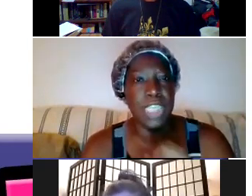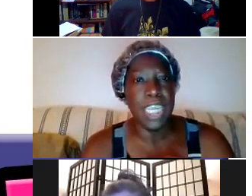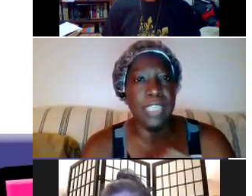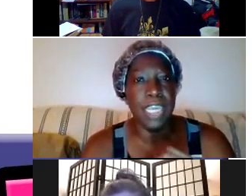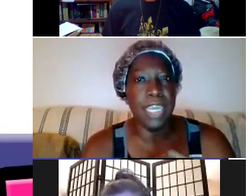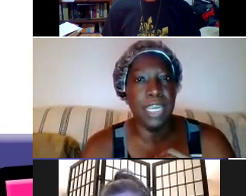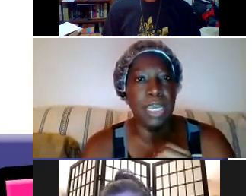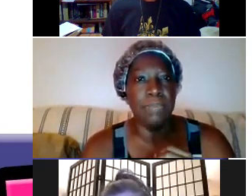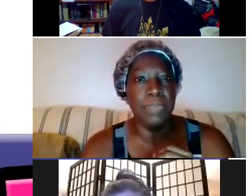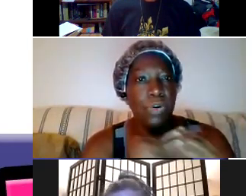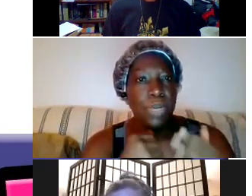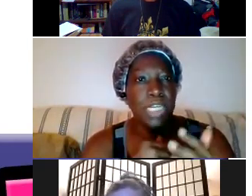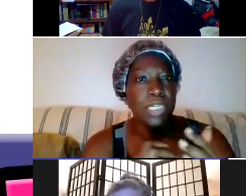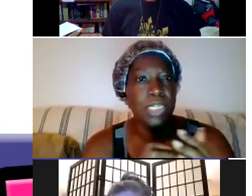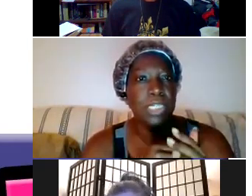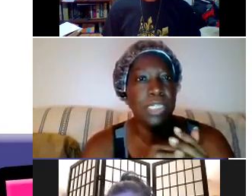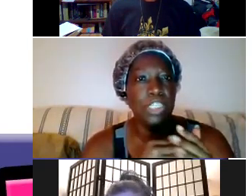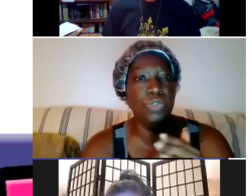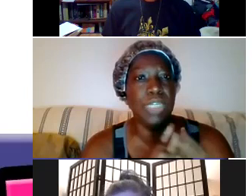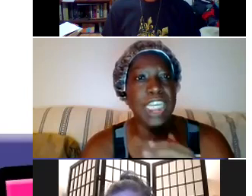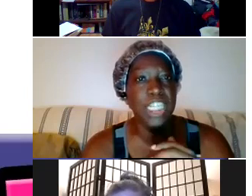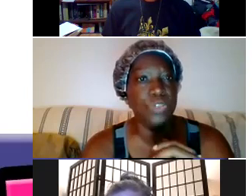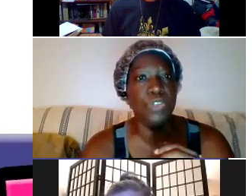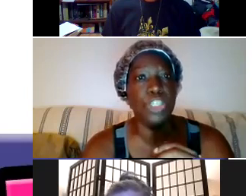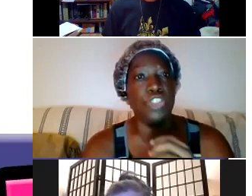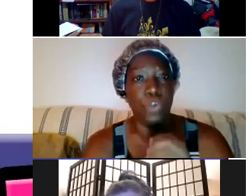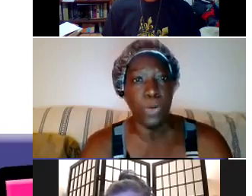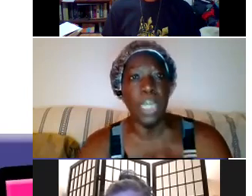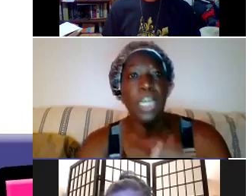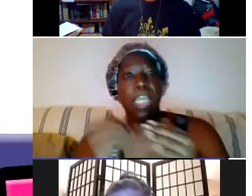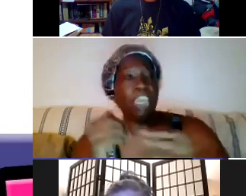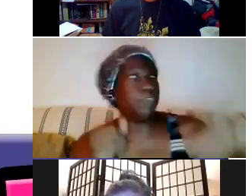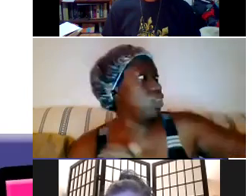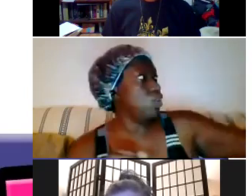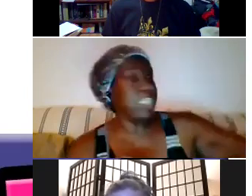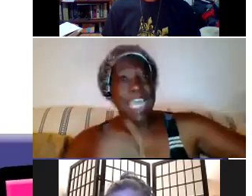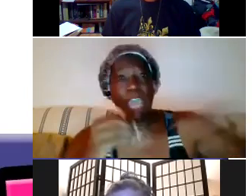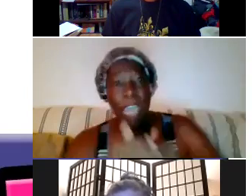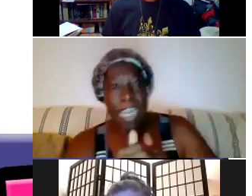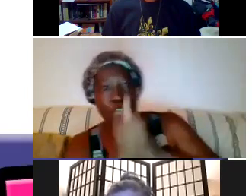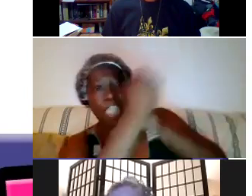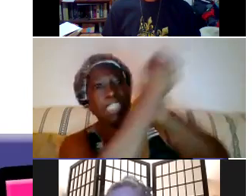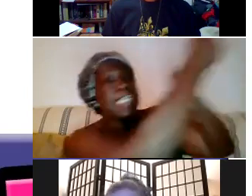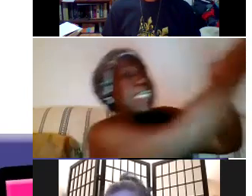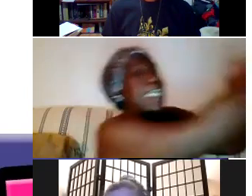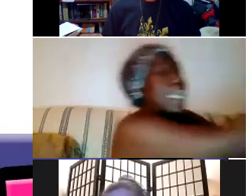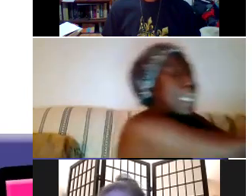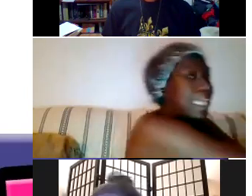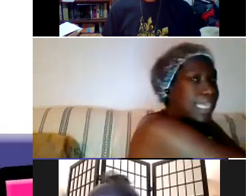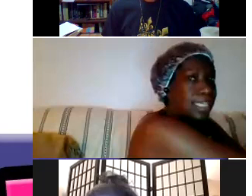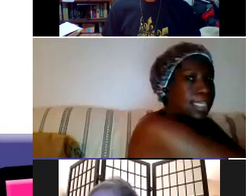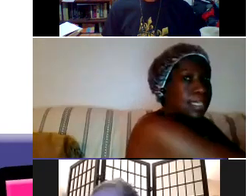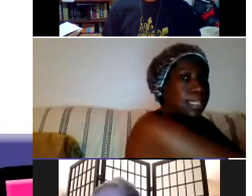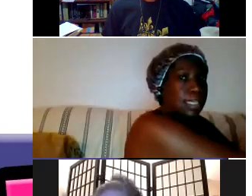you're saying that I'm going to lead you to the store, if the store is that way, you're going to say